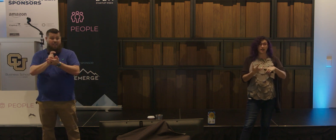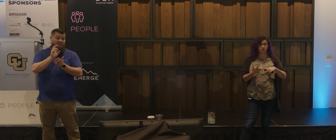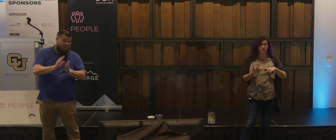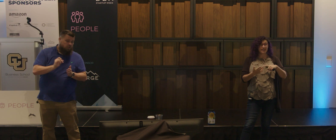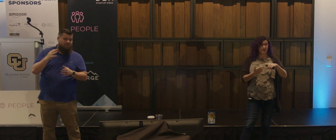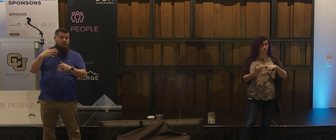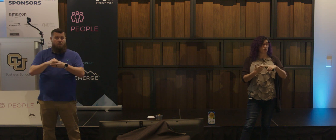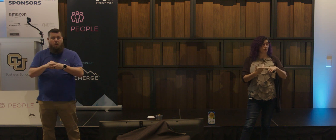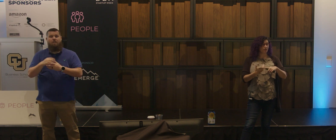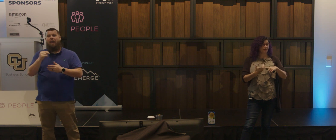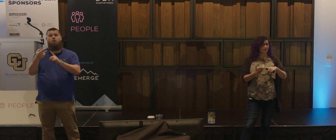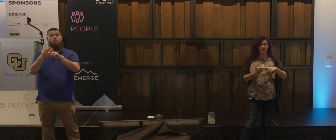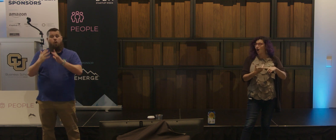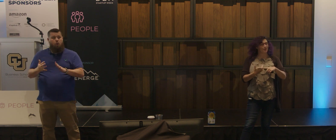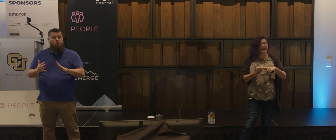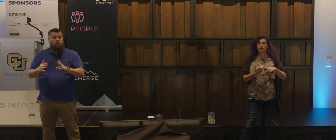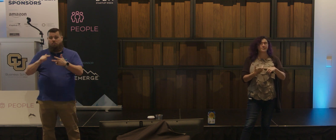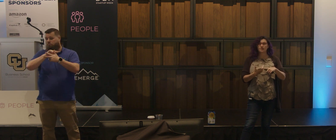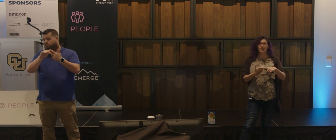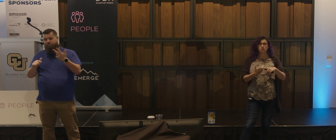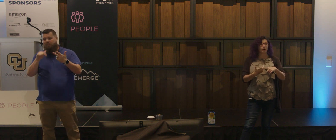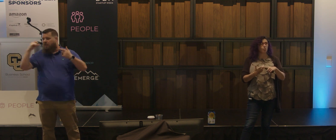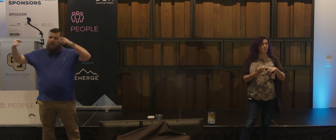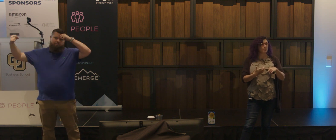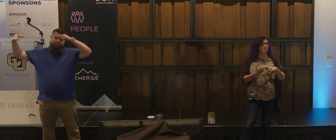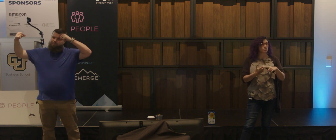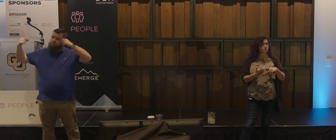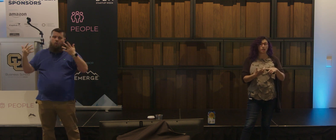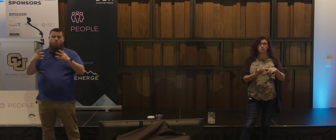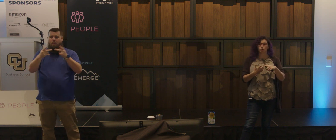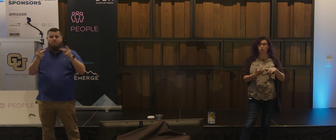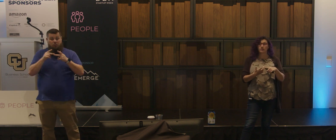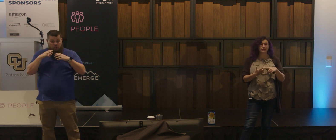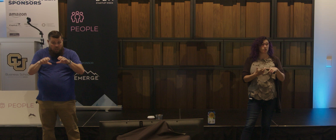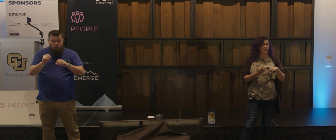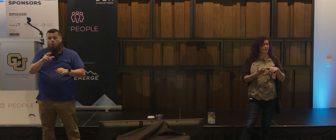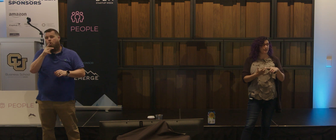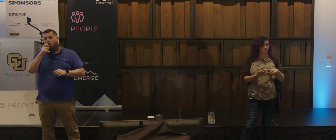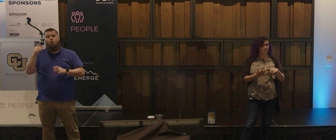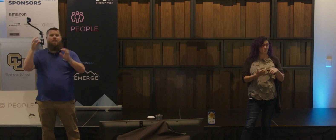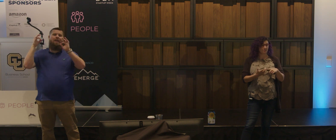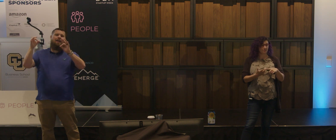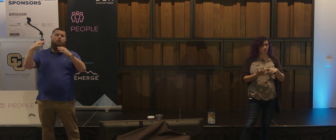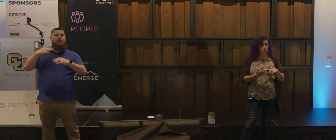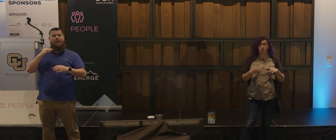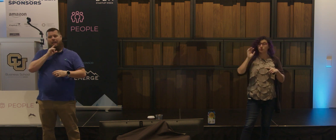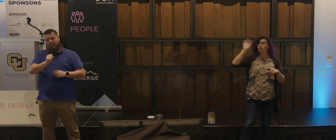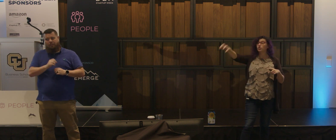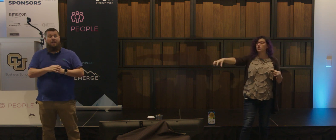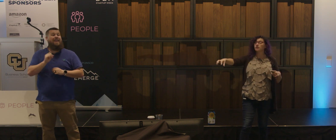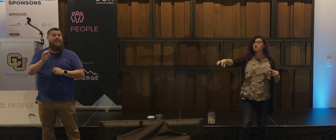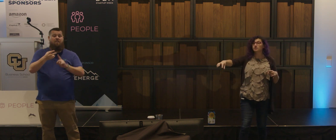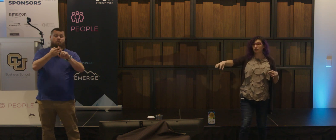if they're involved, and the recruiter are not on the same page about what that position does or who the ideal candidate is. So